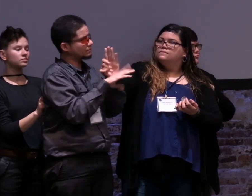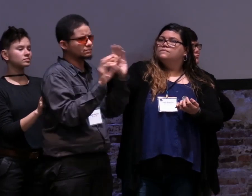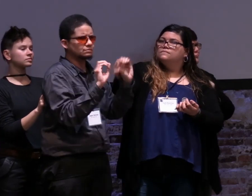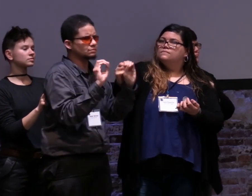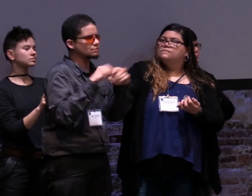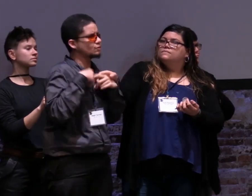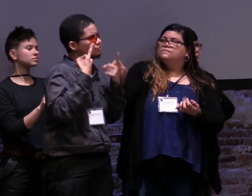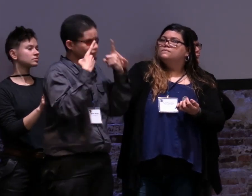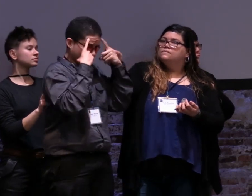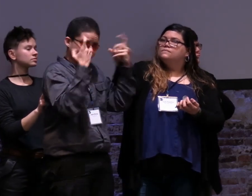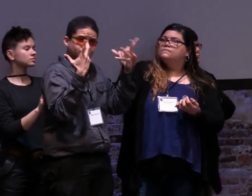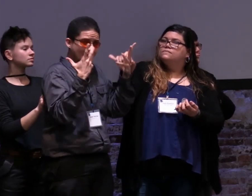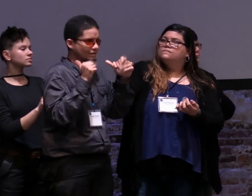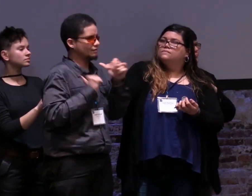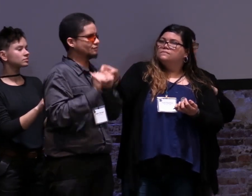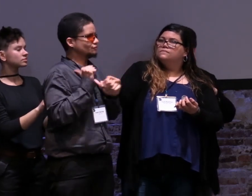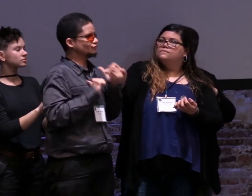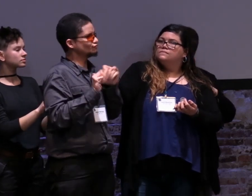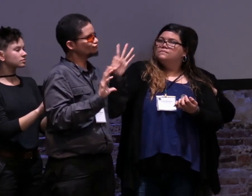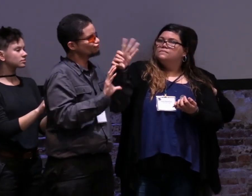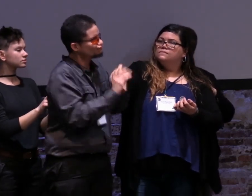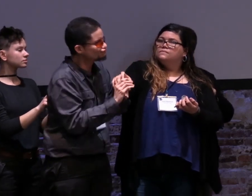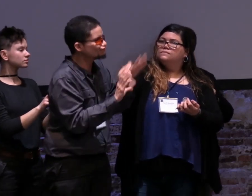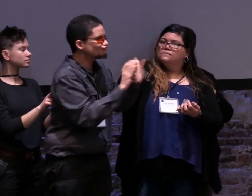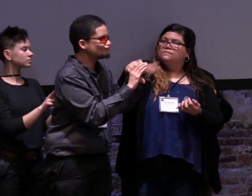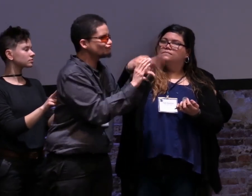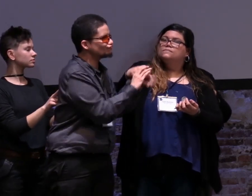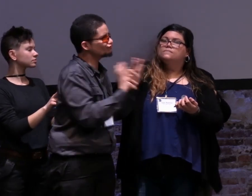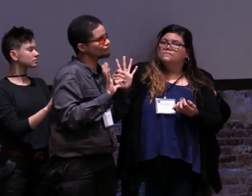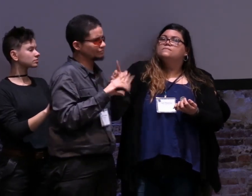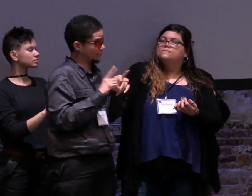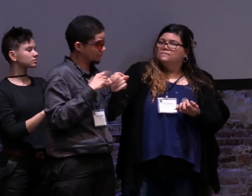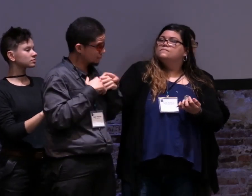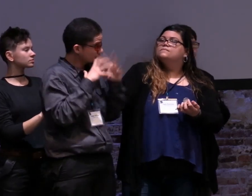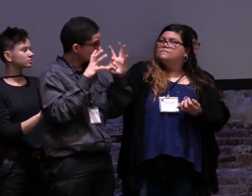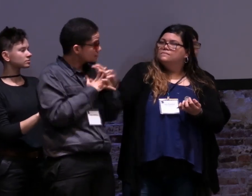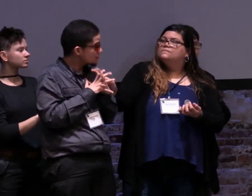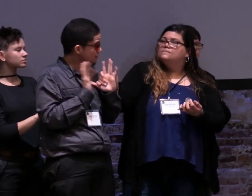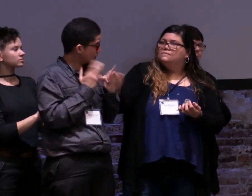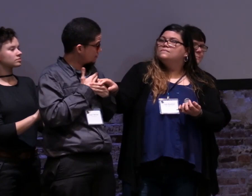like everyone else. And my dream was to be in theater.